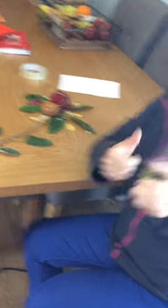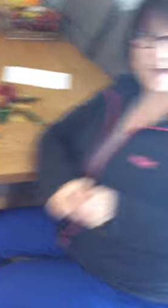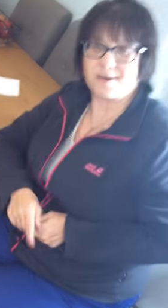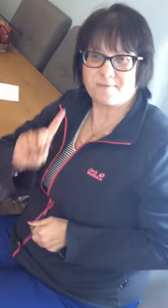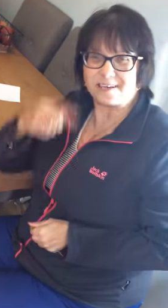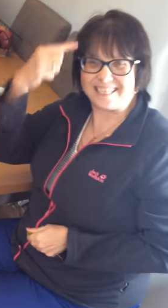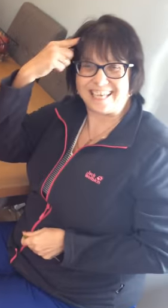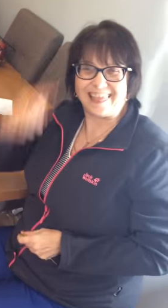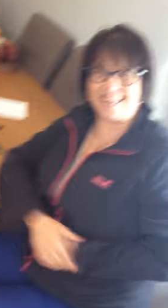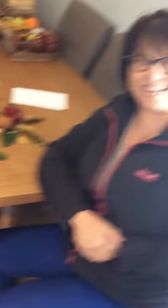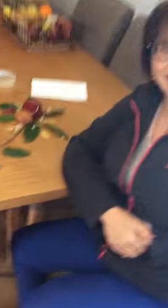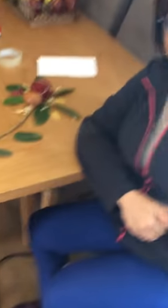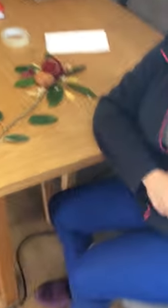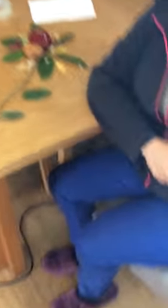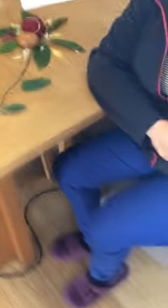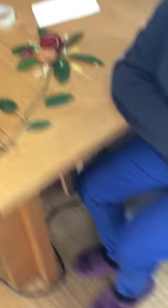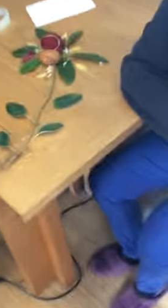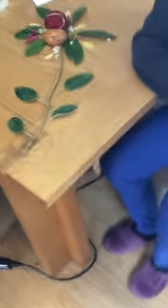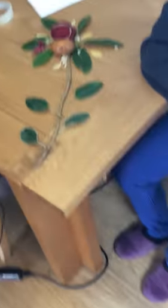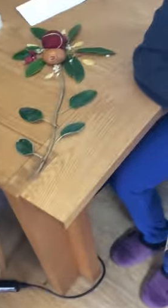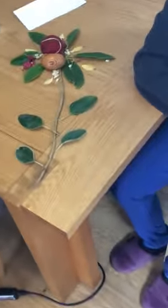There, what do you think?